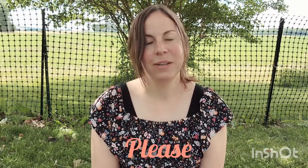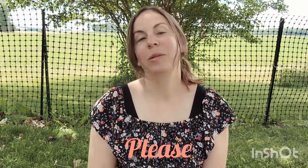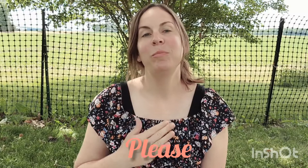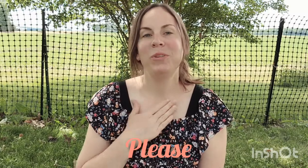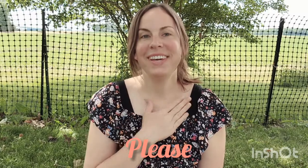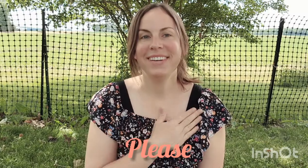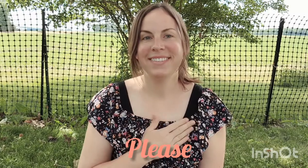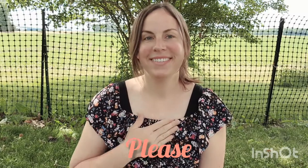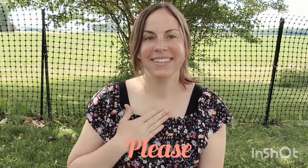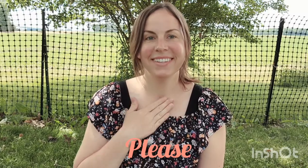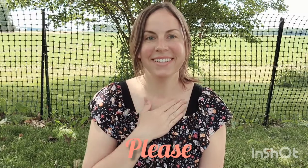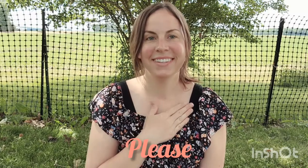Please.